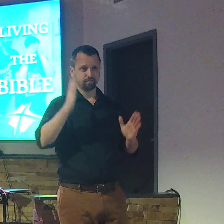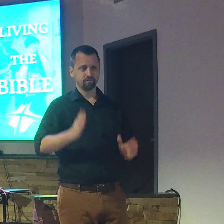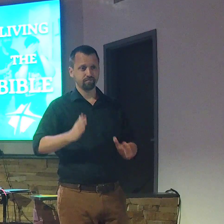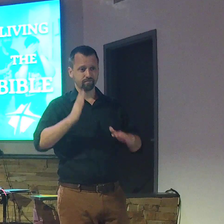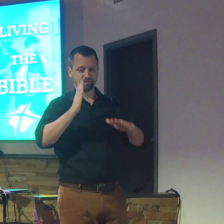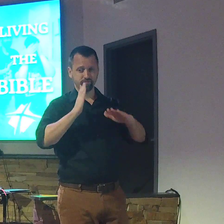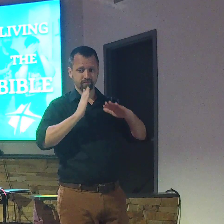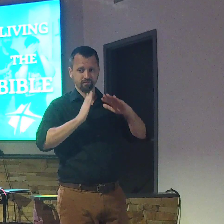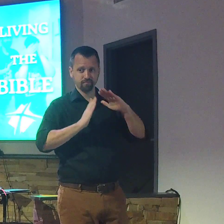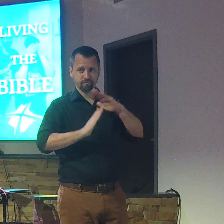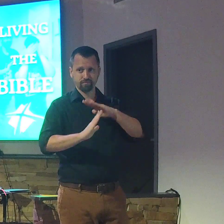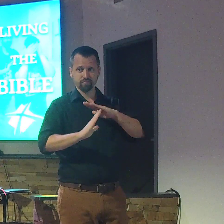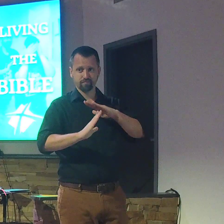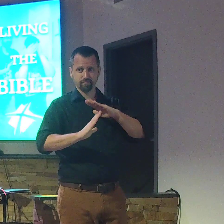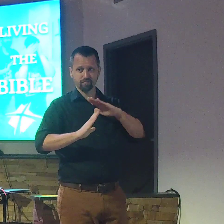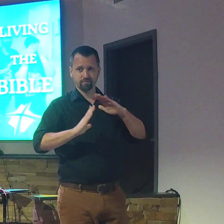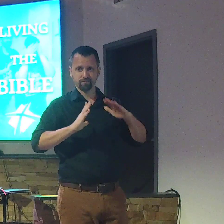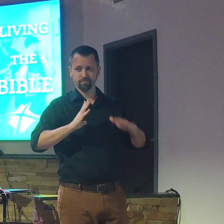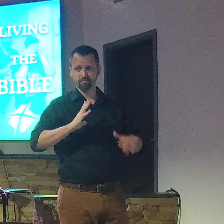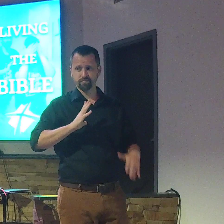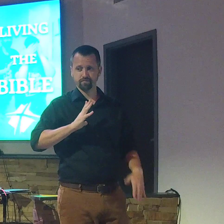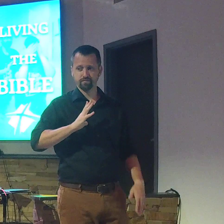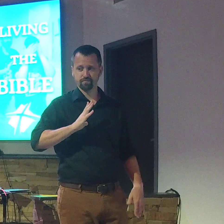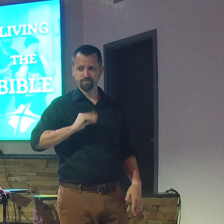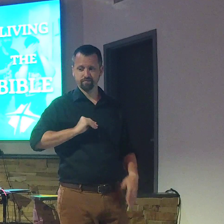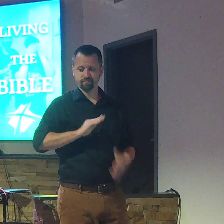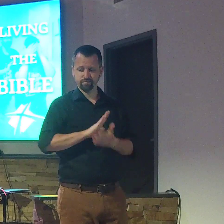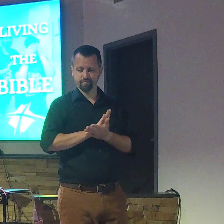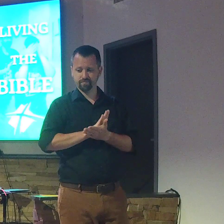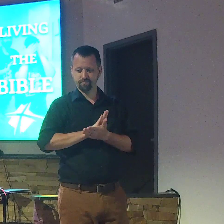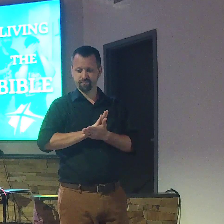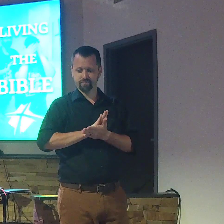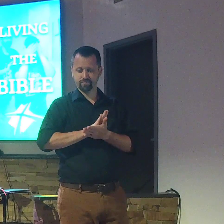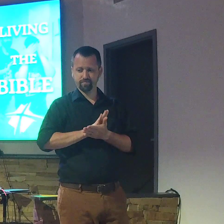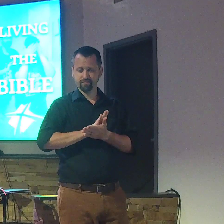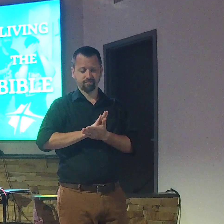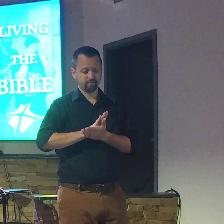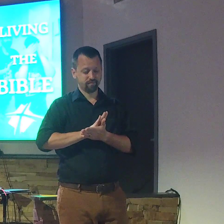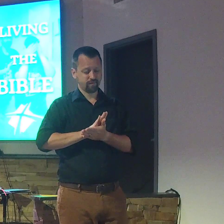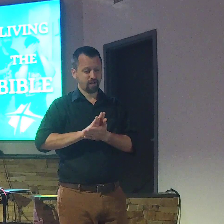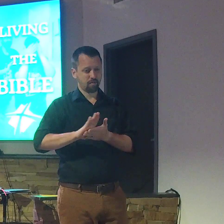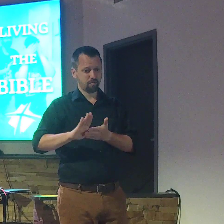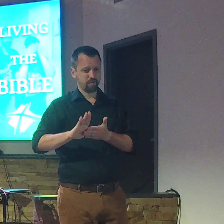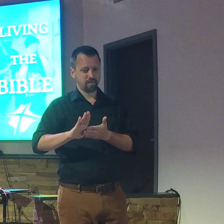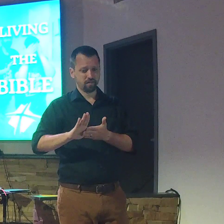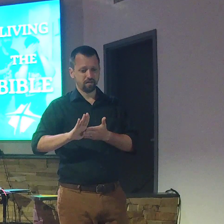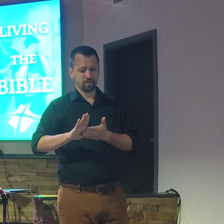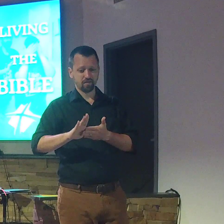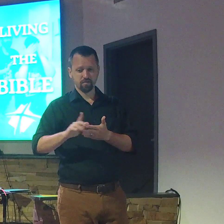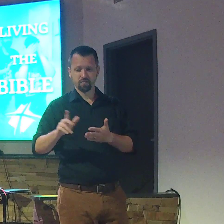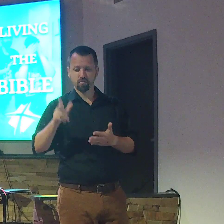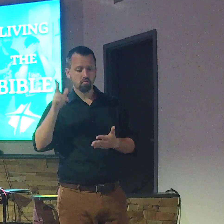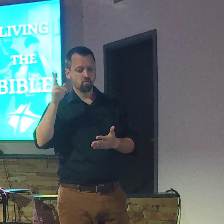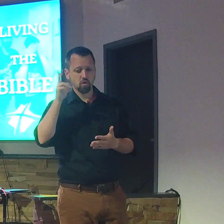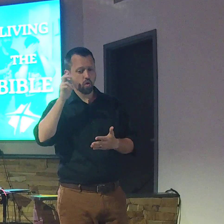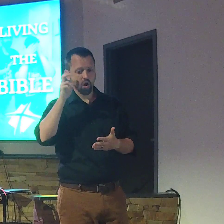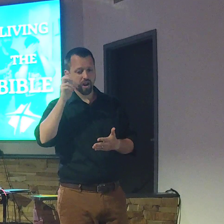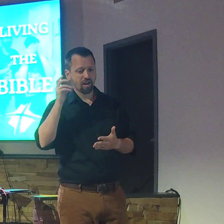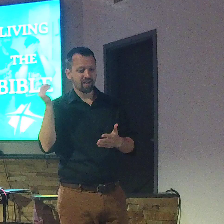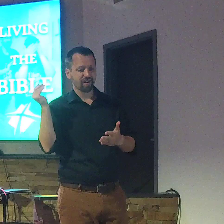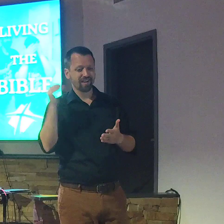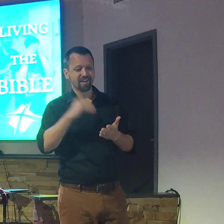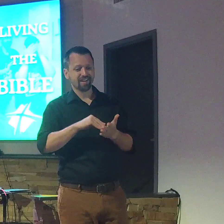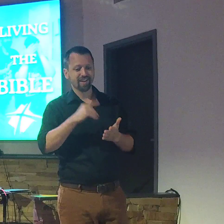that receives a compliment. you don't hear them again